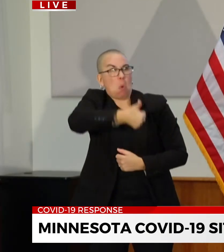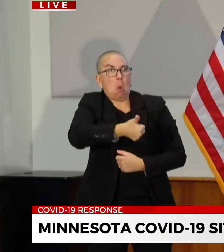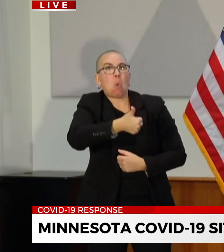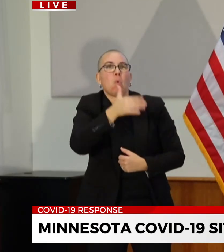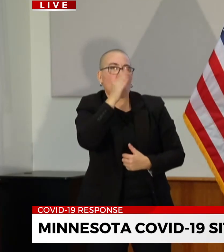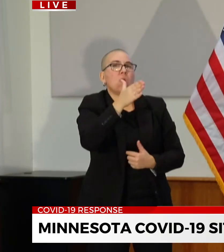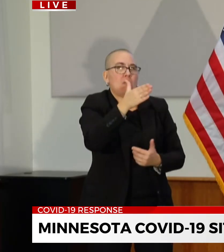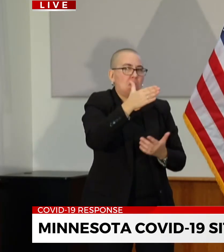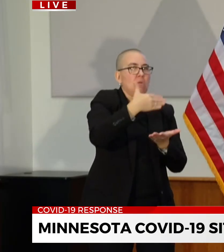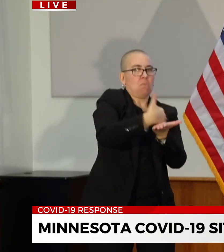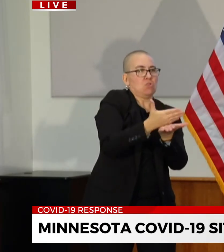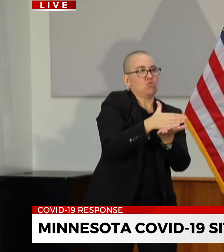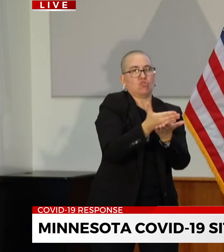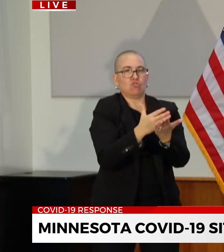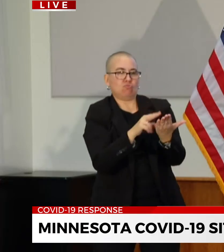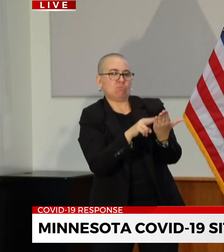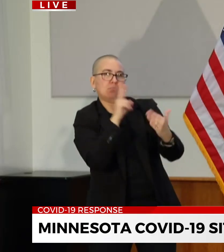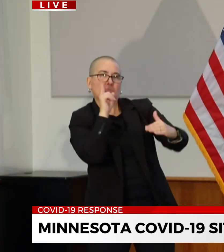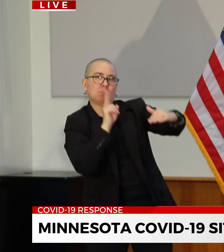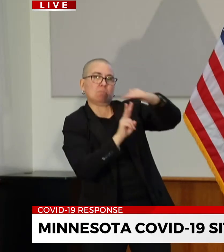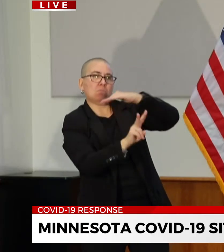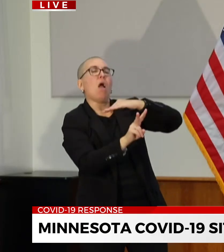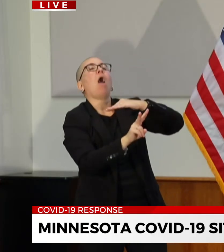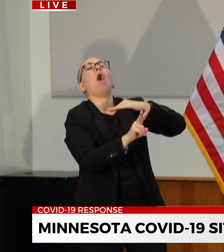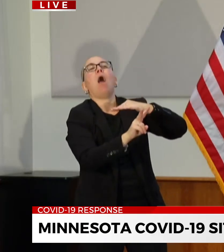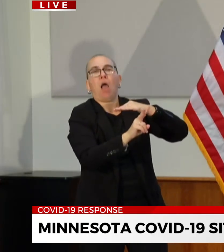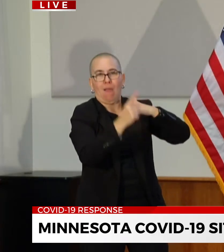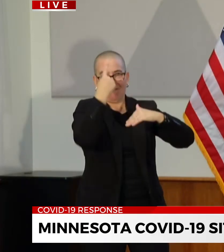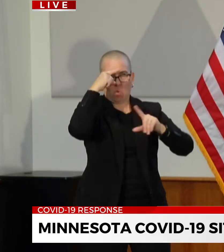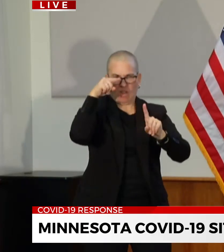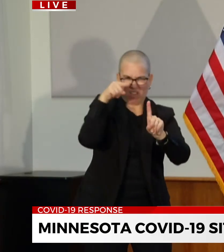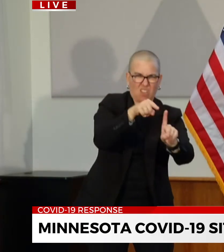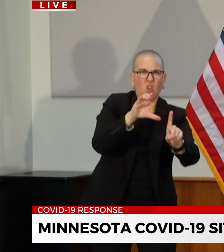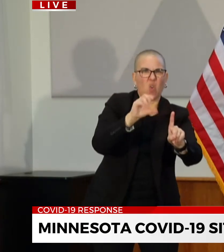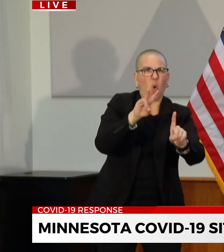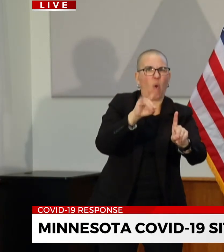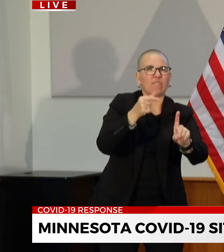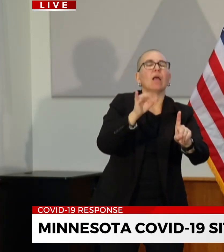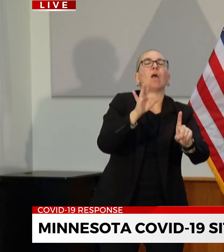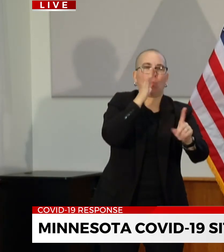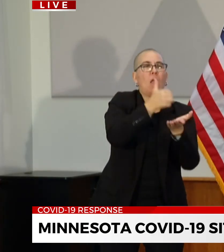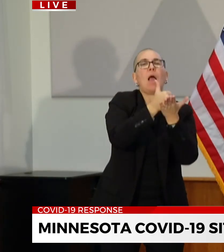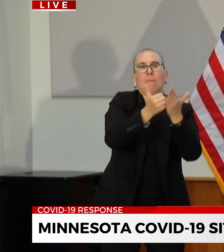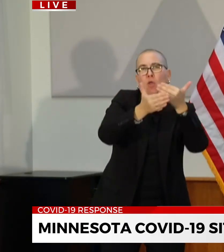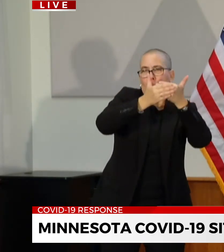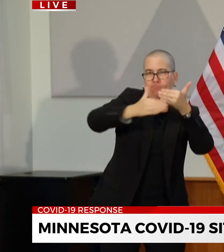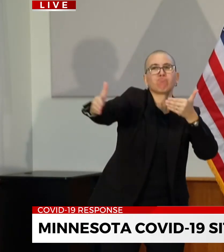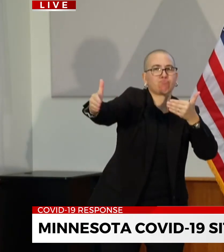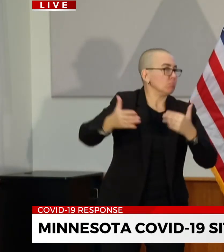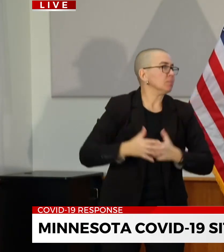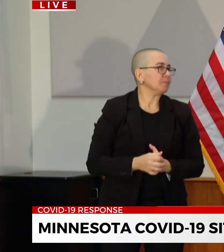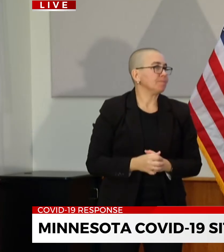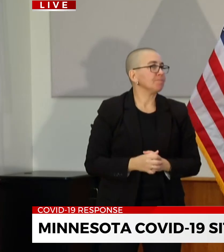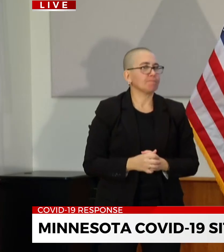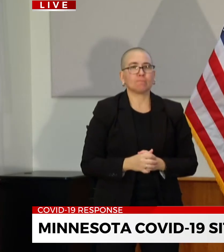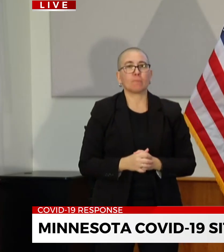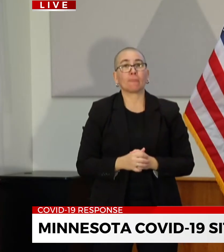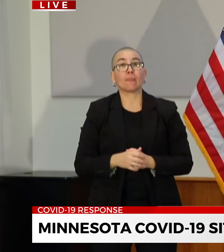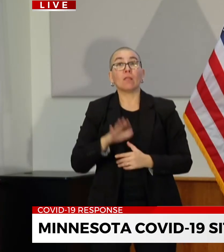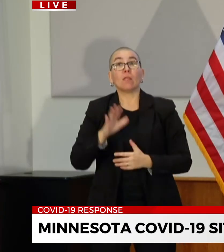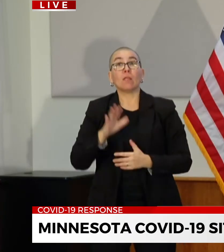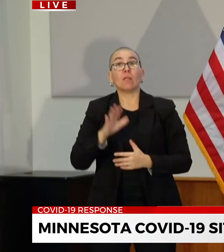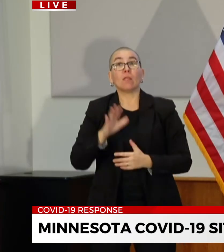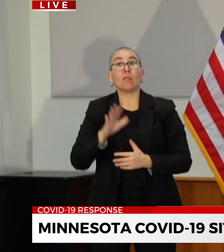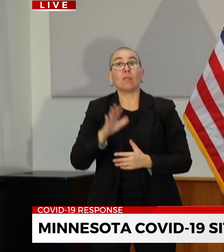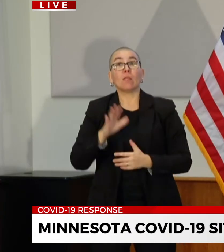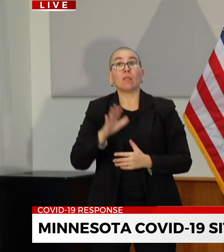will give everyone much better, you know, starting point, if you will, for where we're at fiscally and what we can do in this